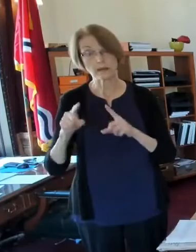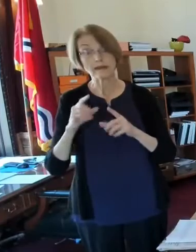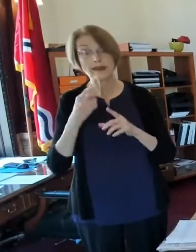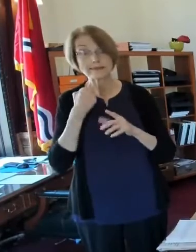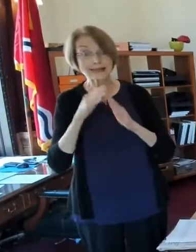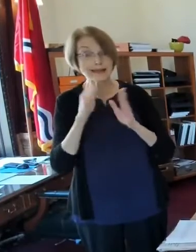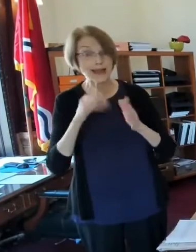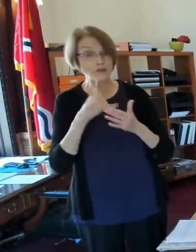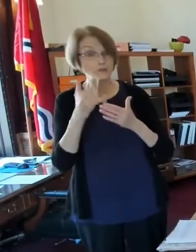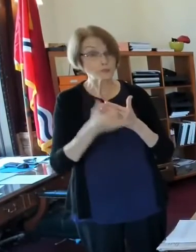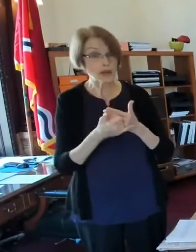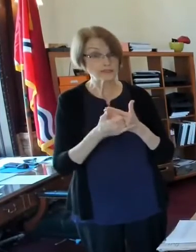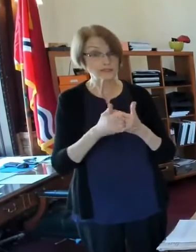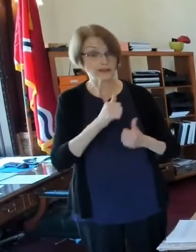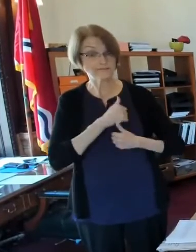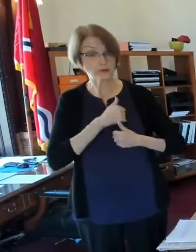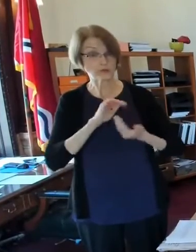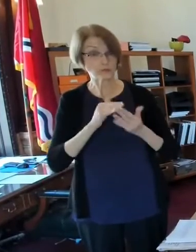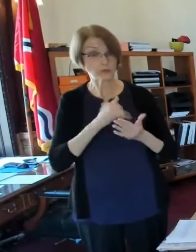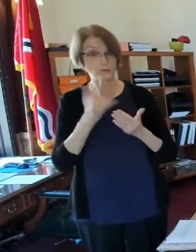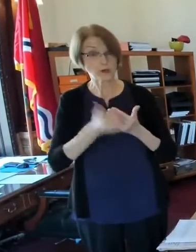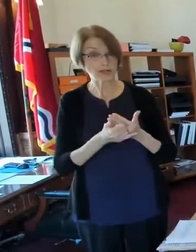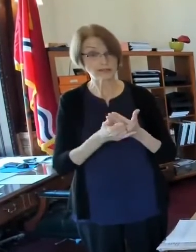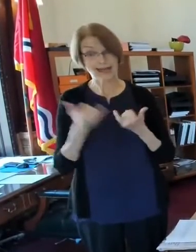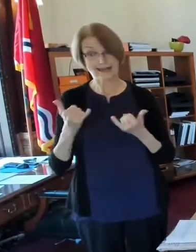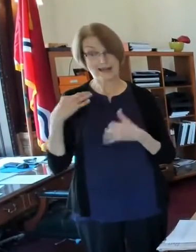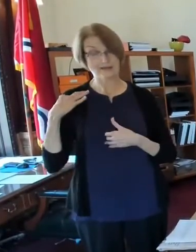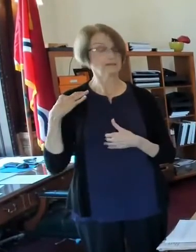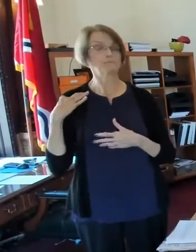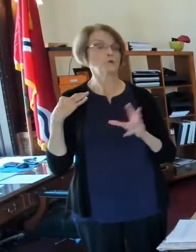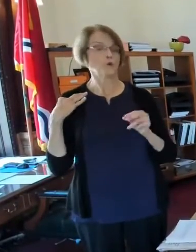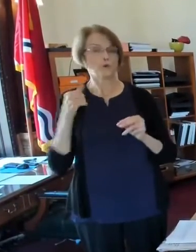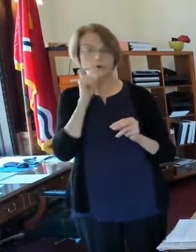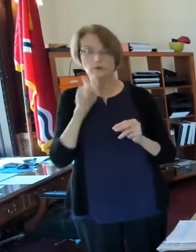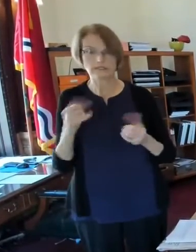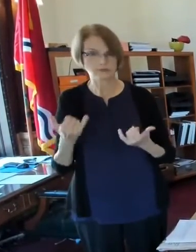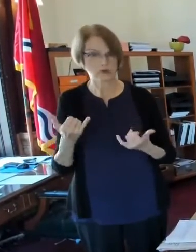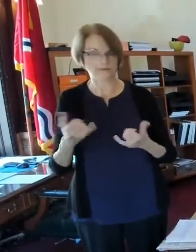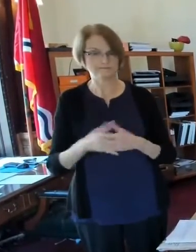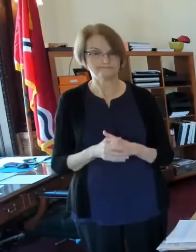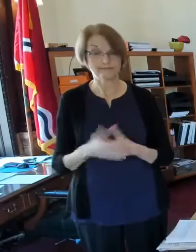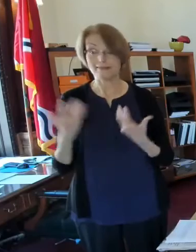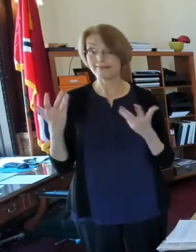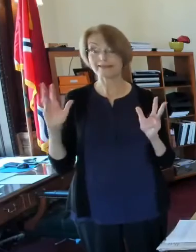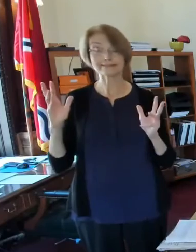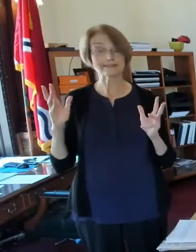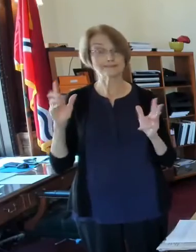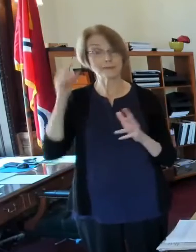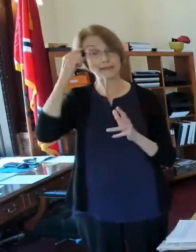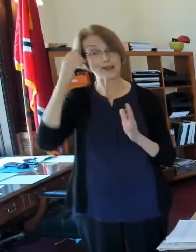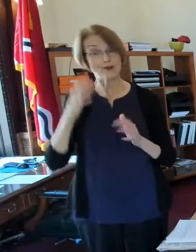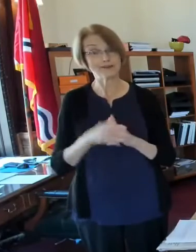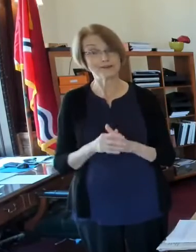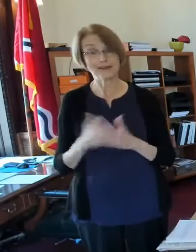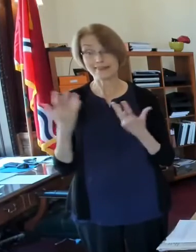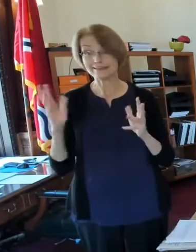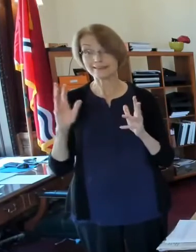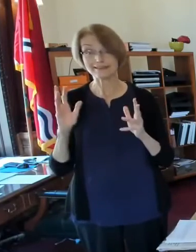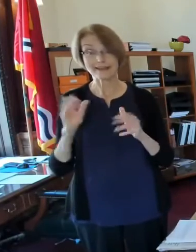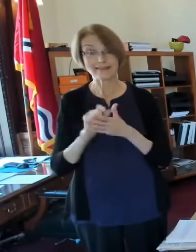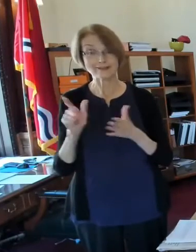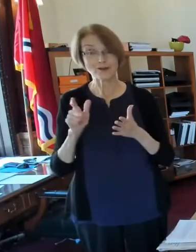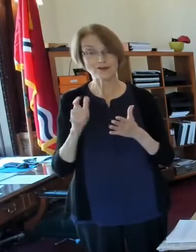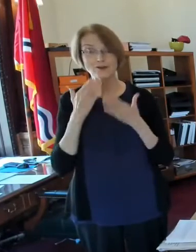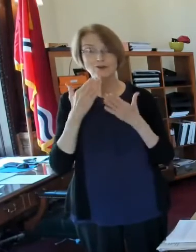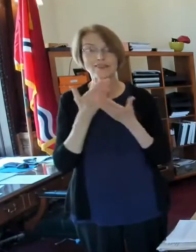the veterans community project, not anything specific for today. That's it today, Mayor. That's it? That's all?